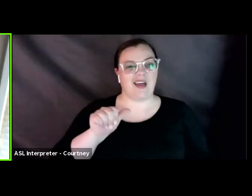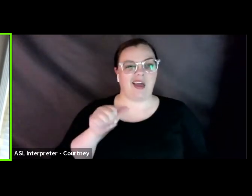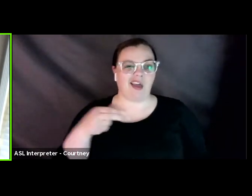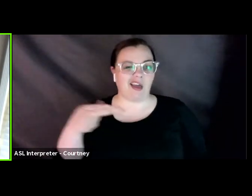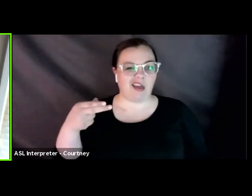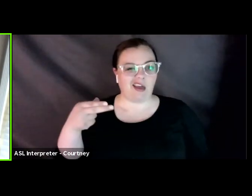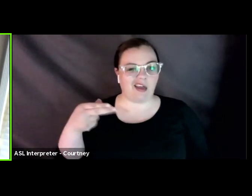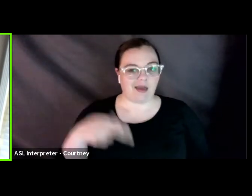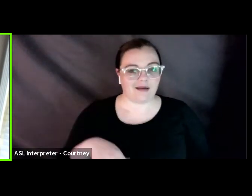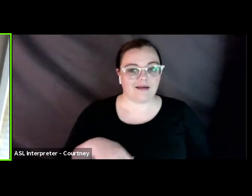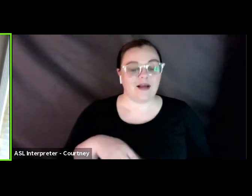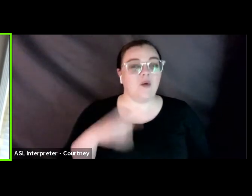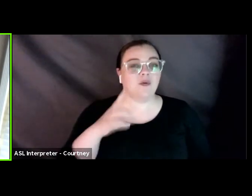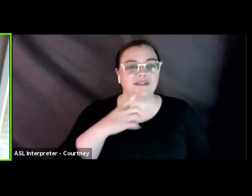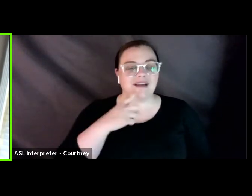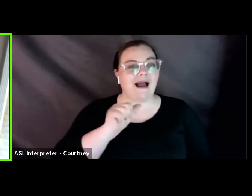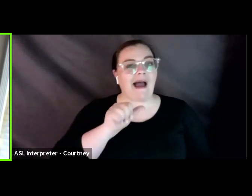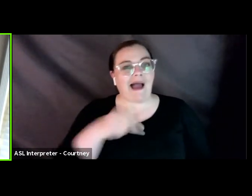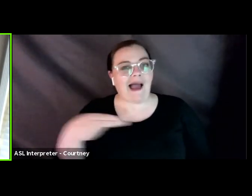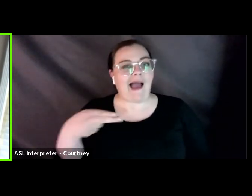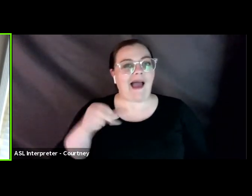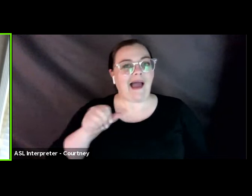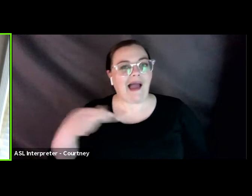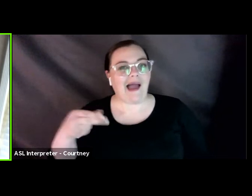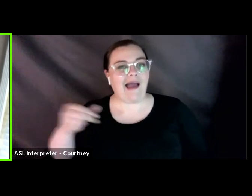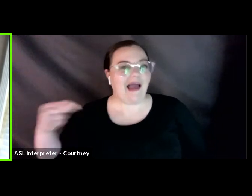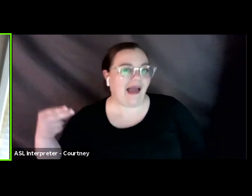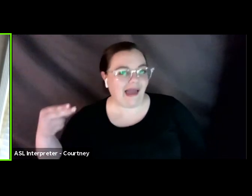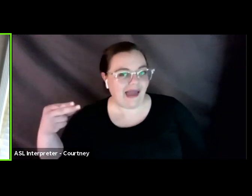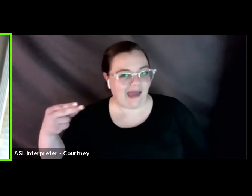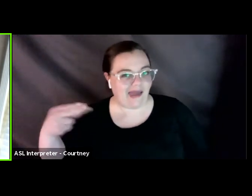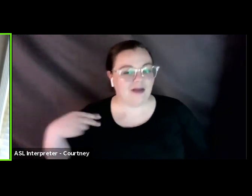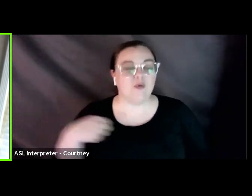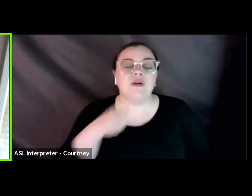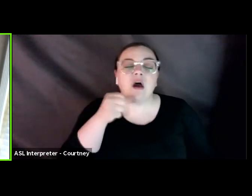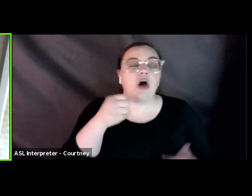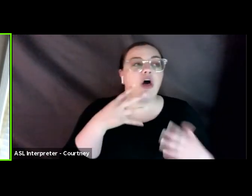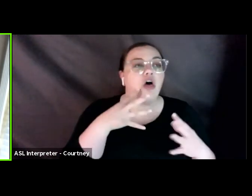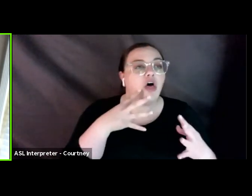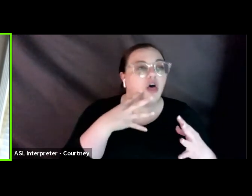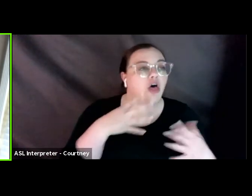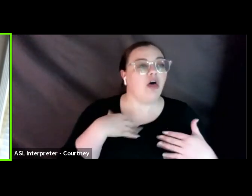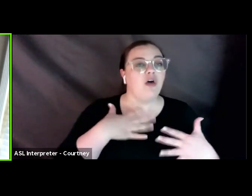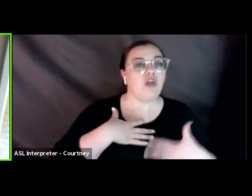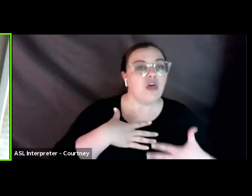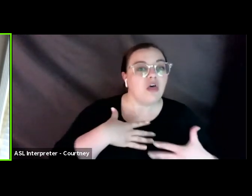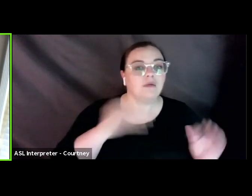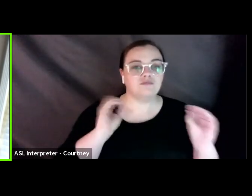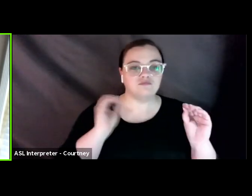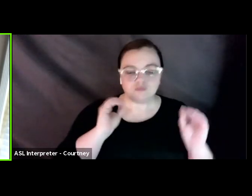ah, ah, ah. So not ah, ah, ah. And you're not going to go